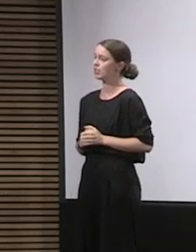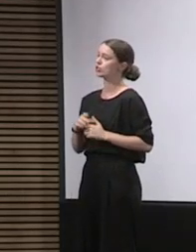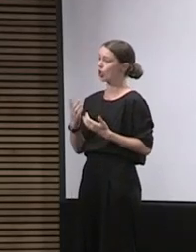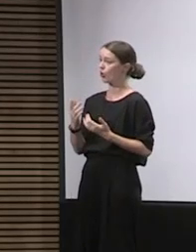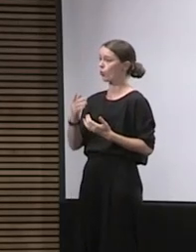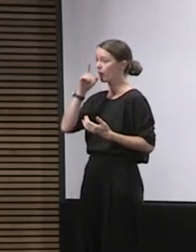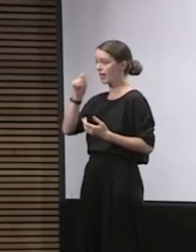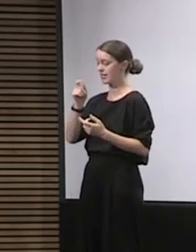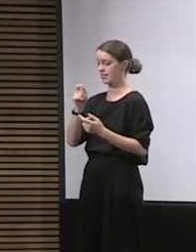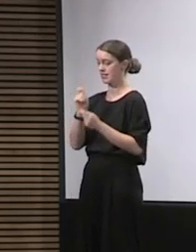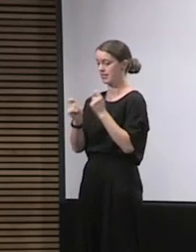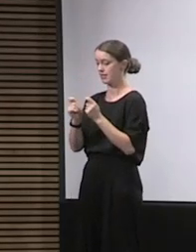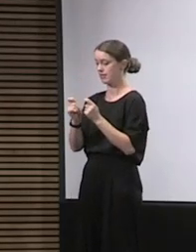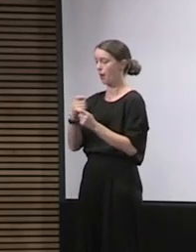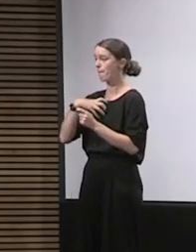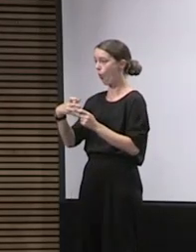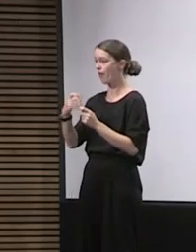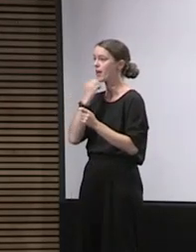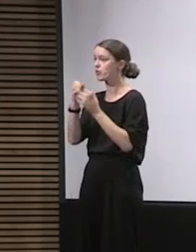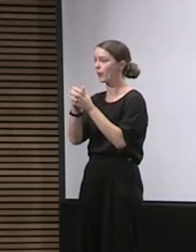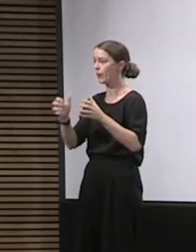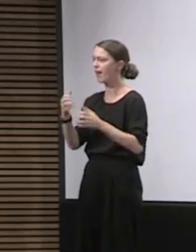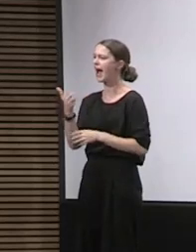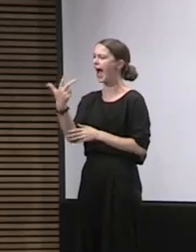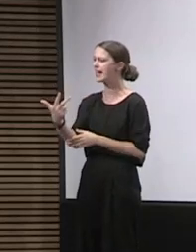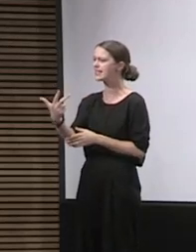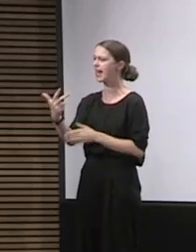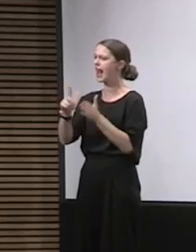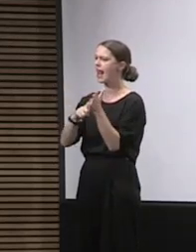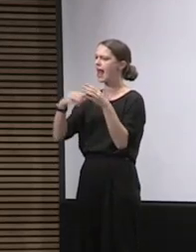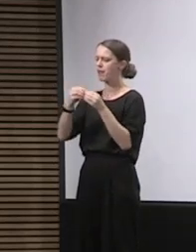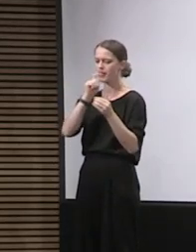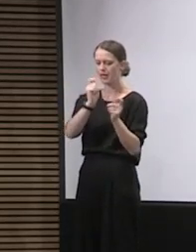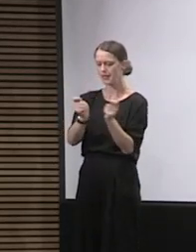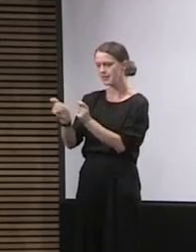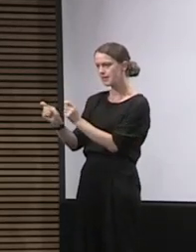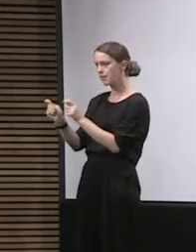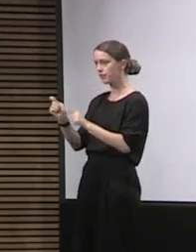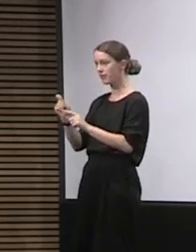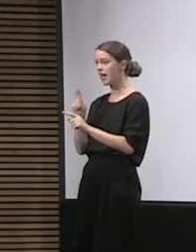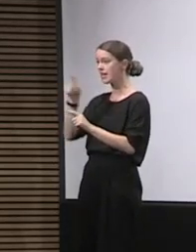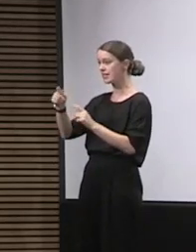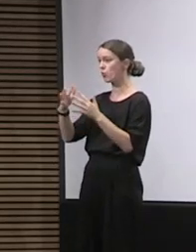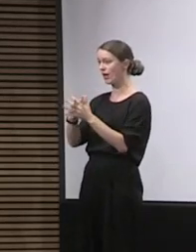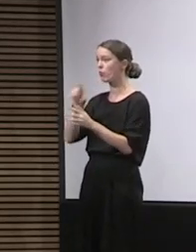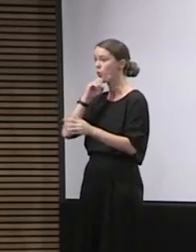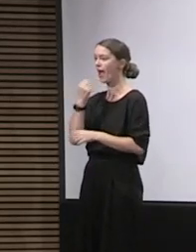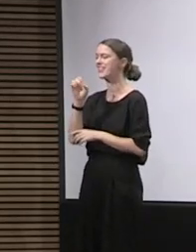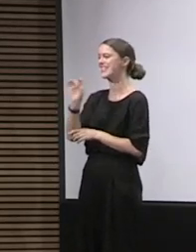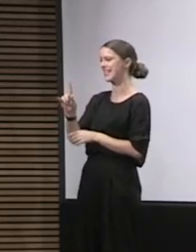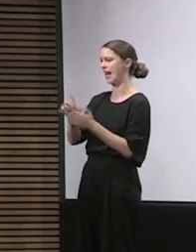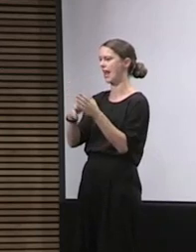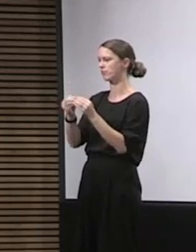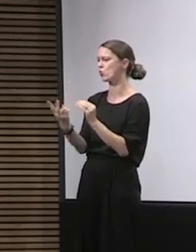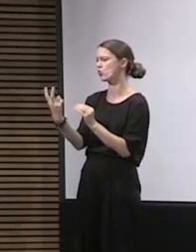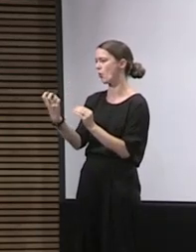to test as well. We currently have 8 laboratories who are testing, and by the end of next week we will have 10